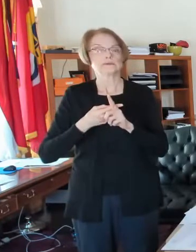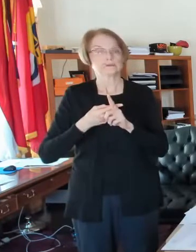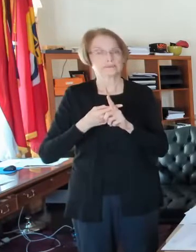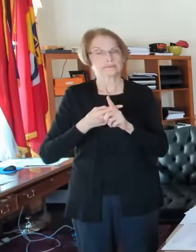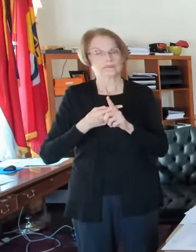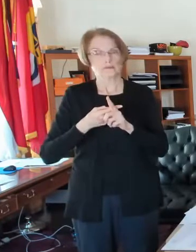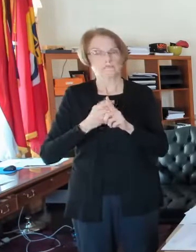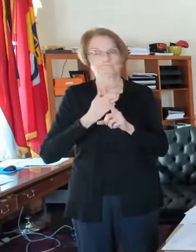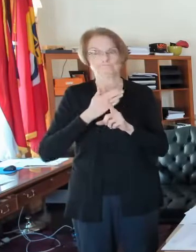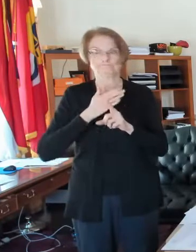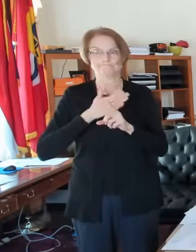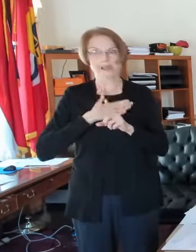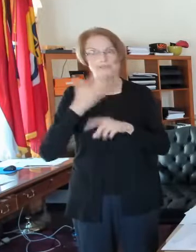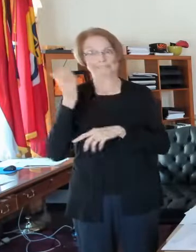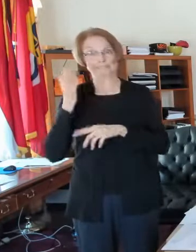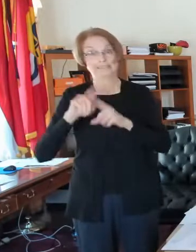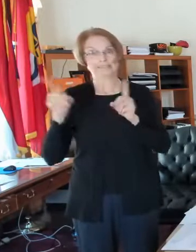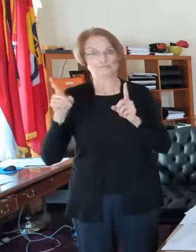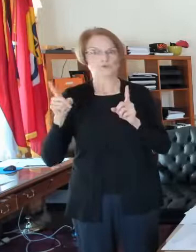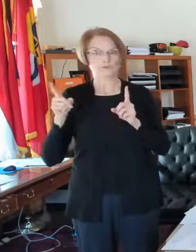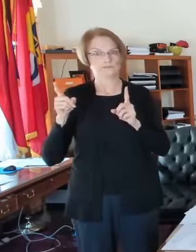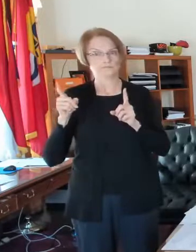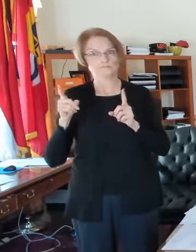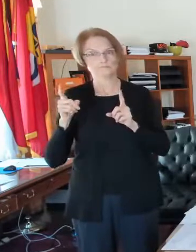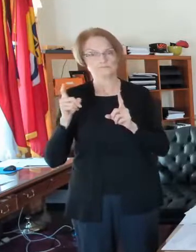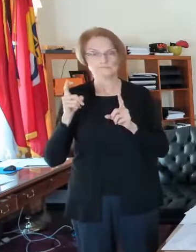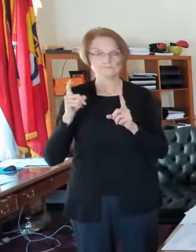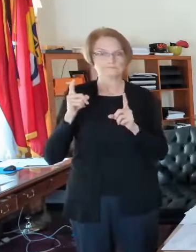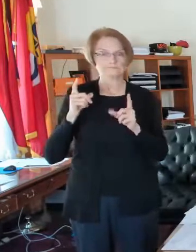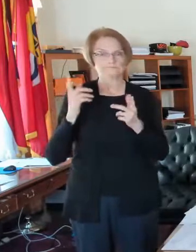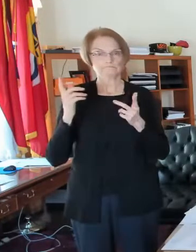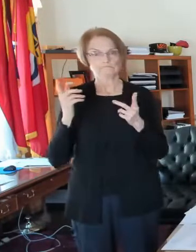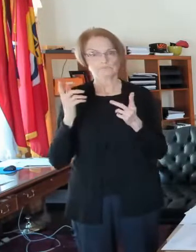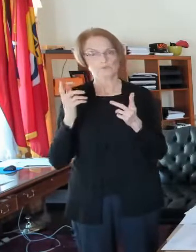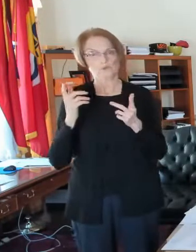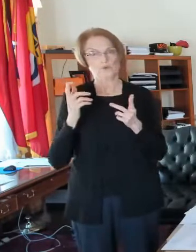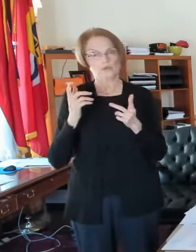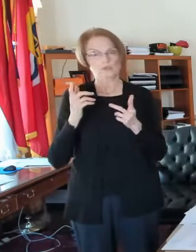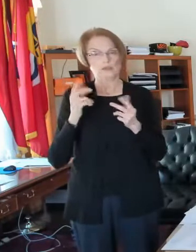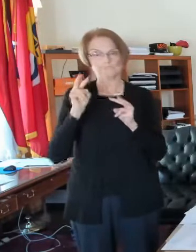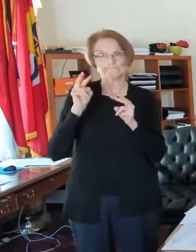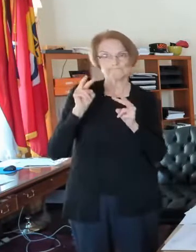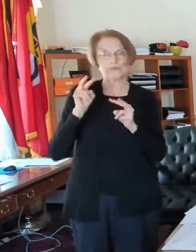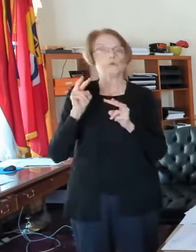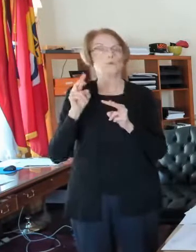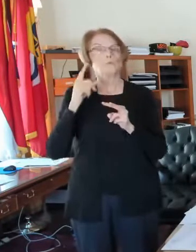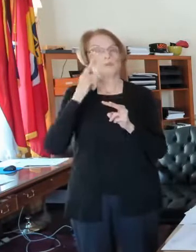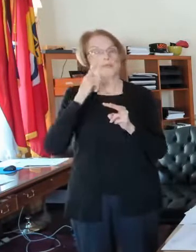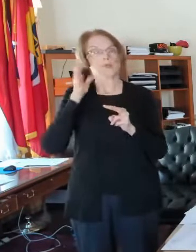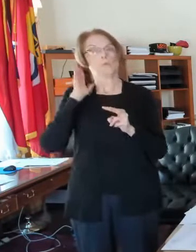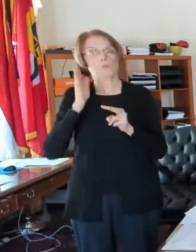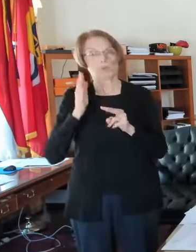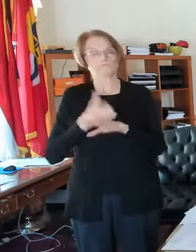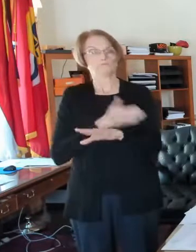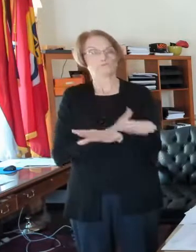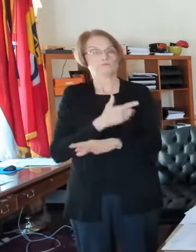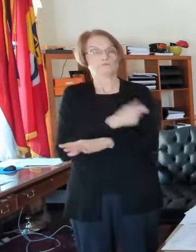conversation here. I certainly hope so, and all information points to that. So that's good